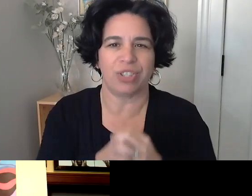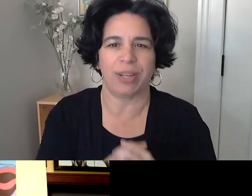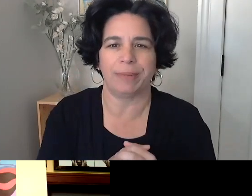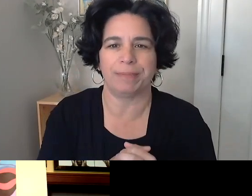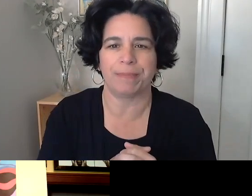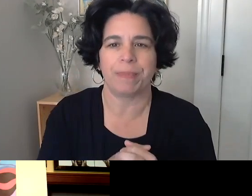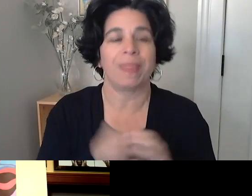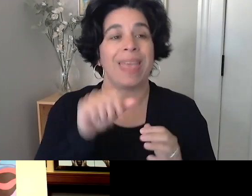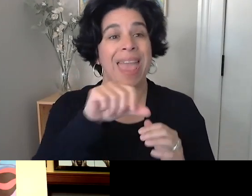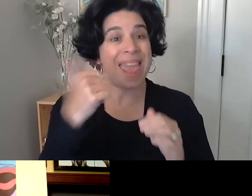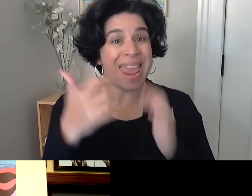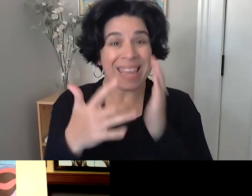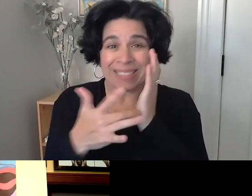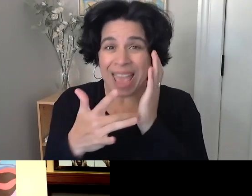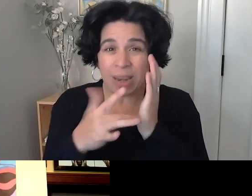pleasure.